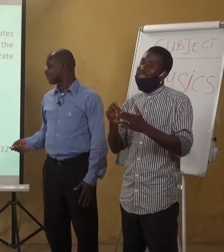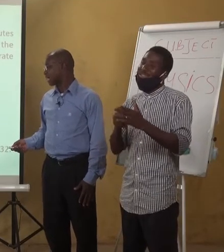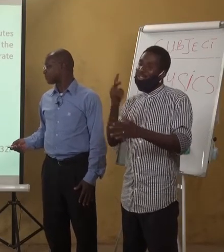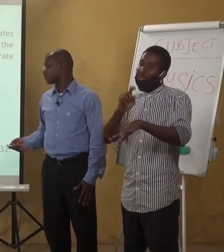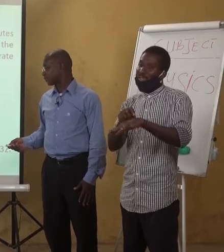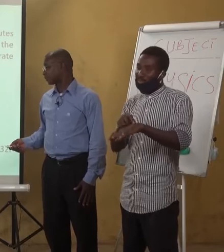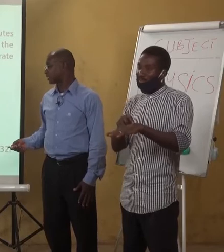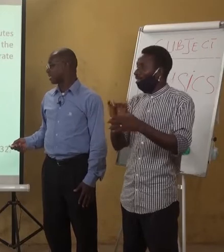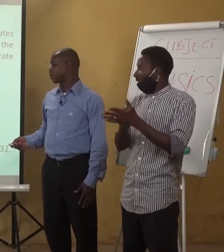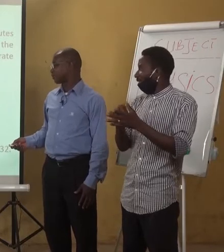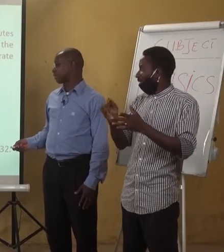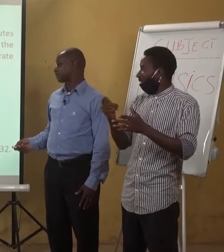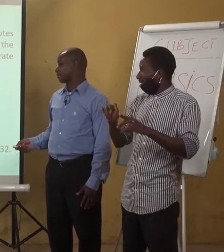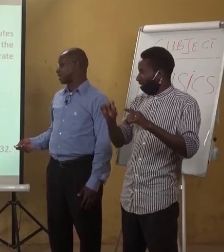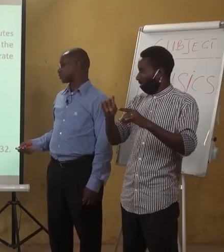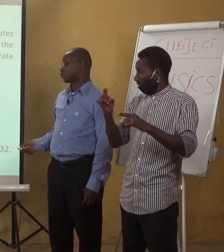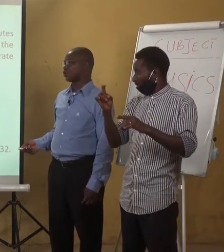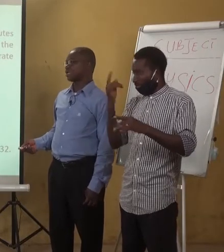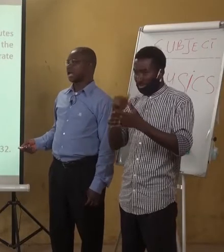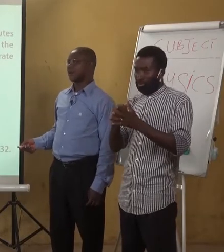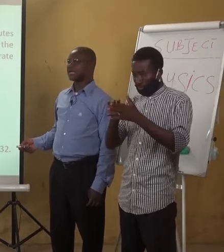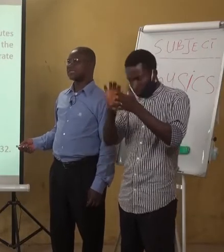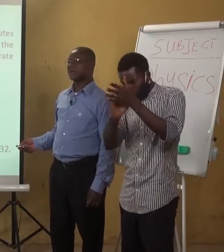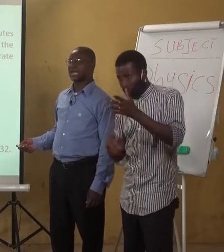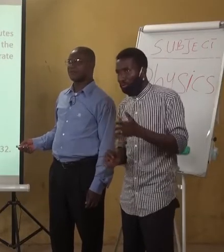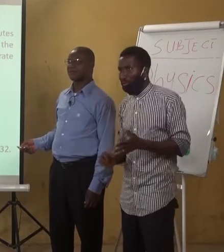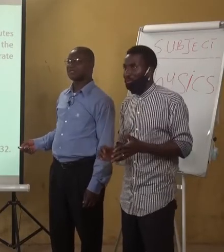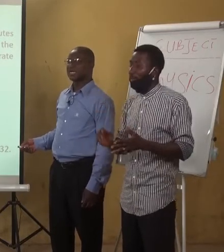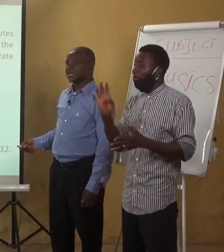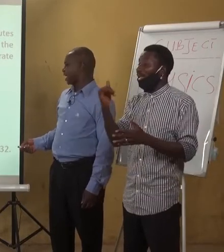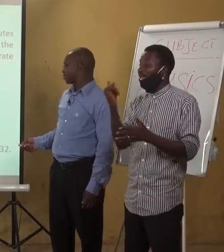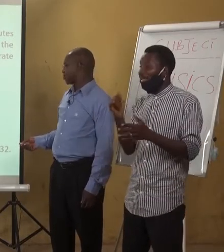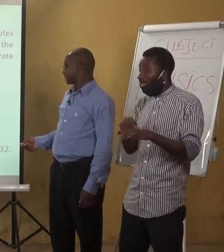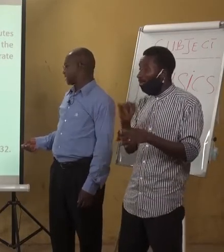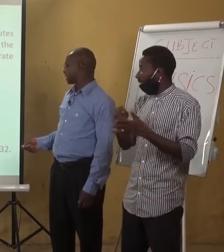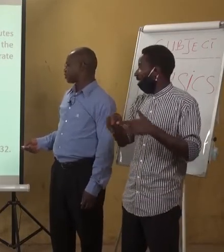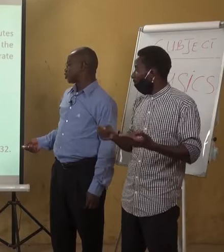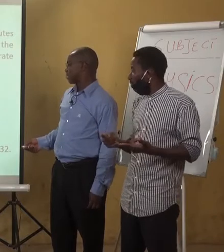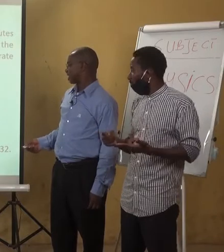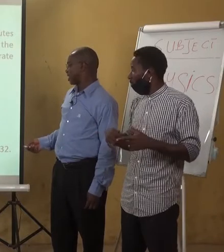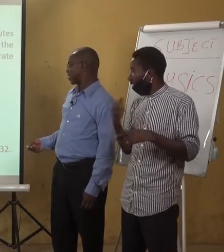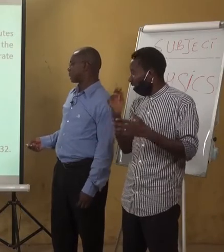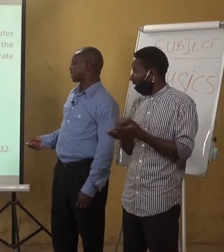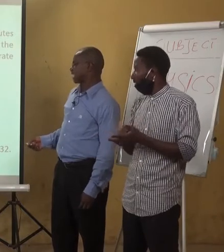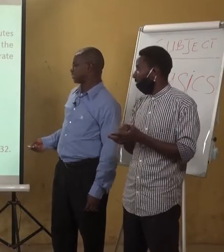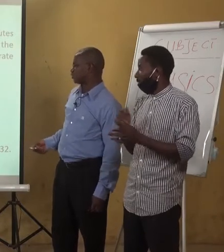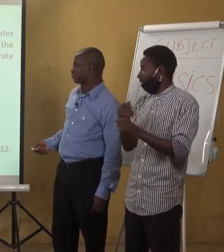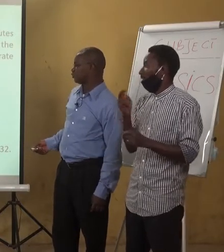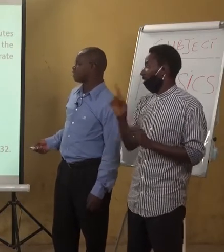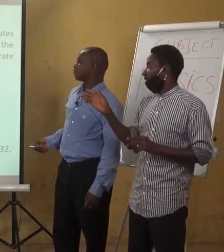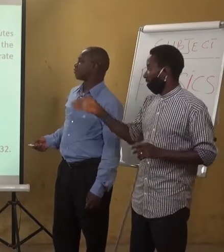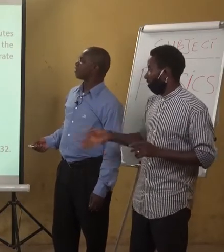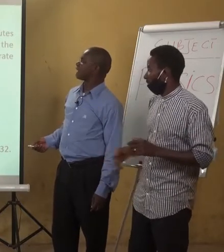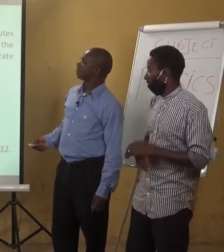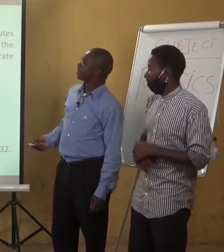third half-life, third decay, fourth half-life, and so on. And by the time it happens, then you will see that you must have arrived at